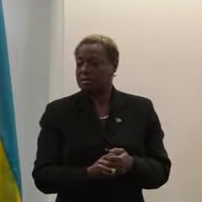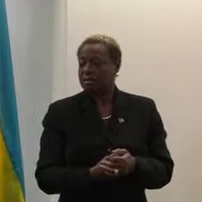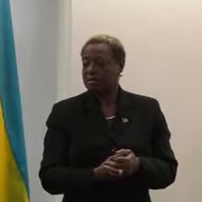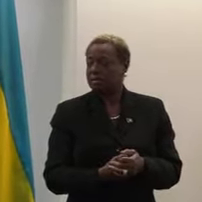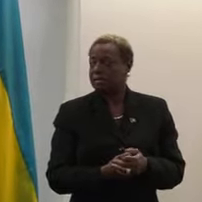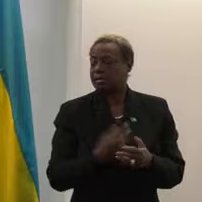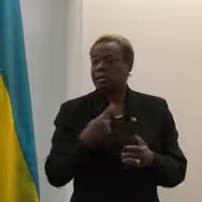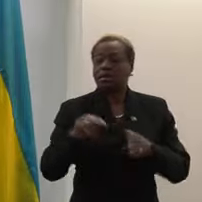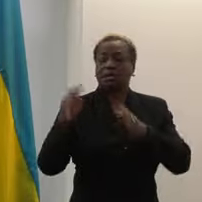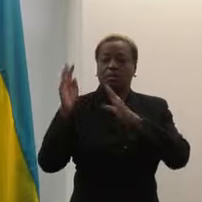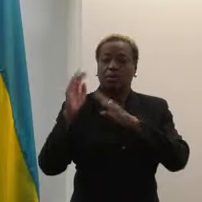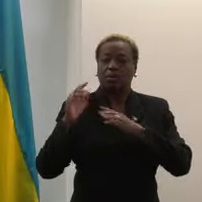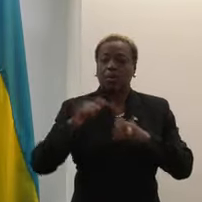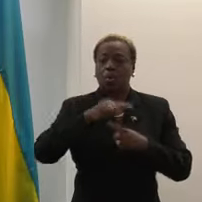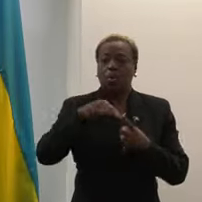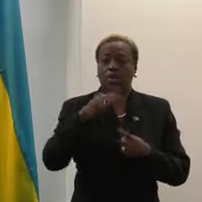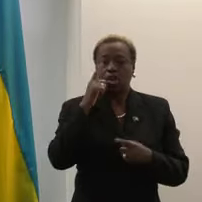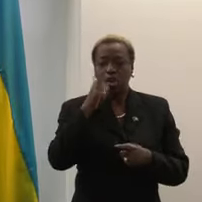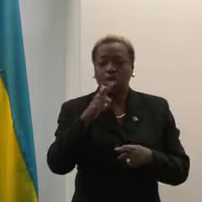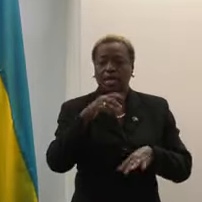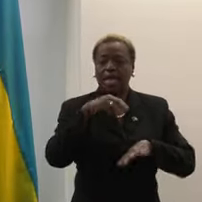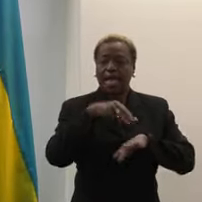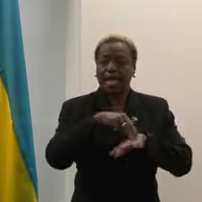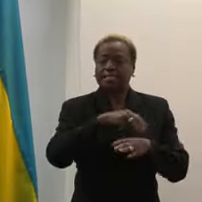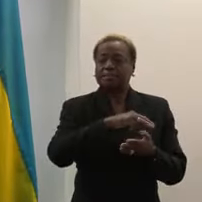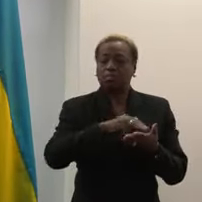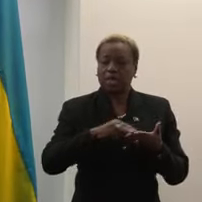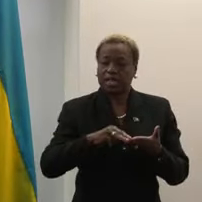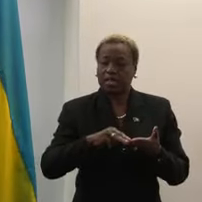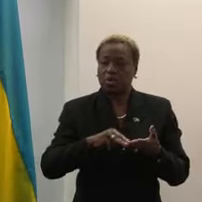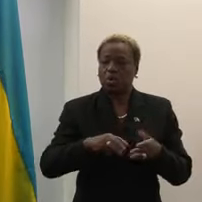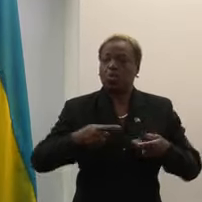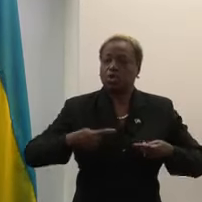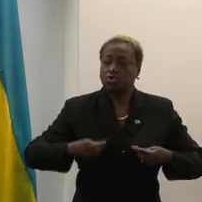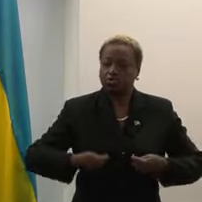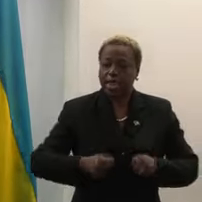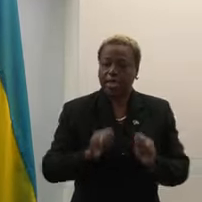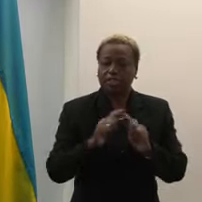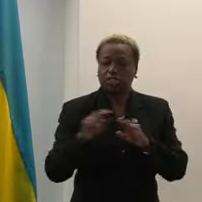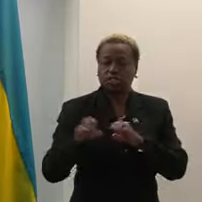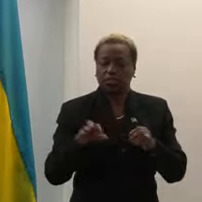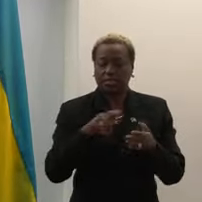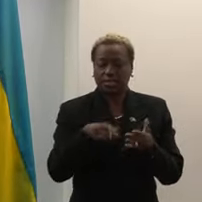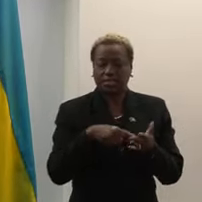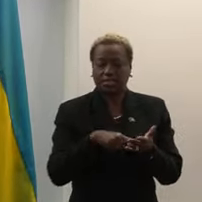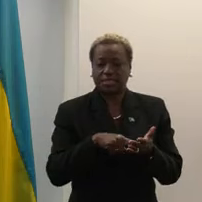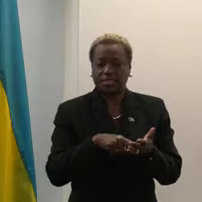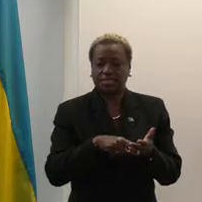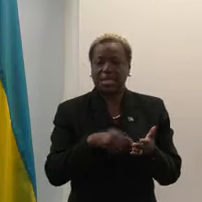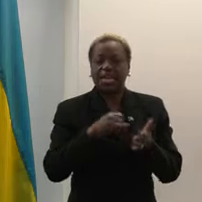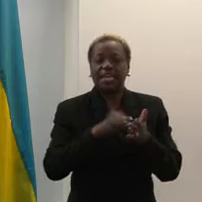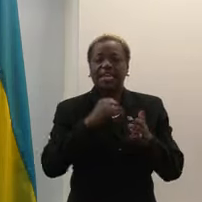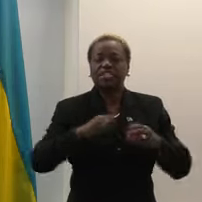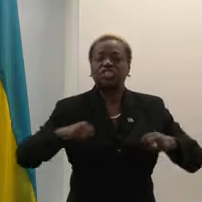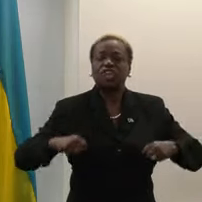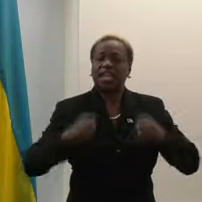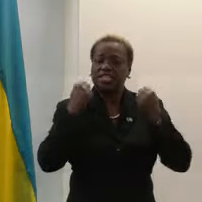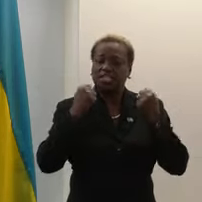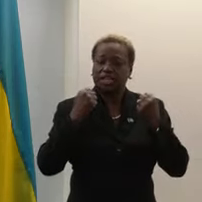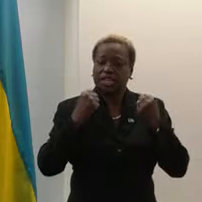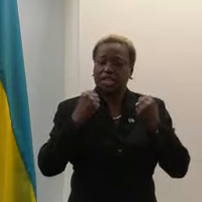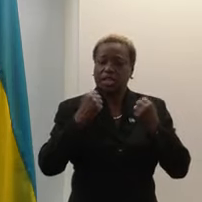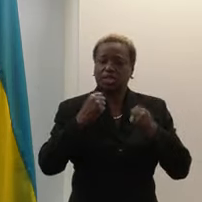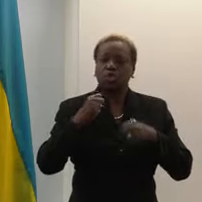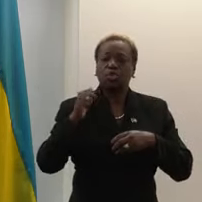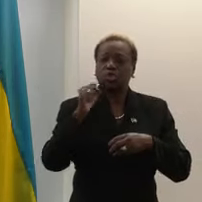The Bahamas, when we look at modeling, and we're attempting to do this, however, it's challenging to